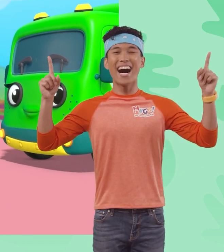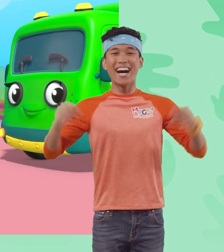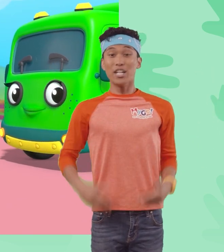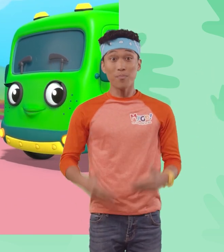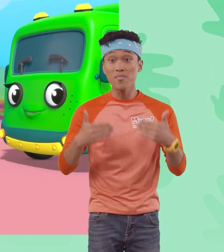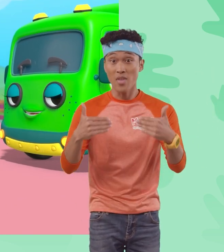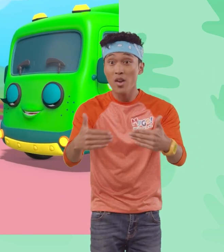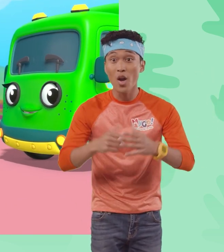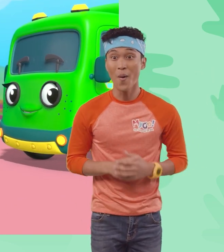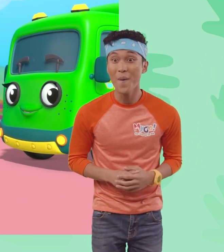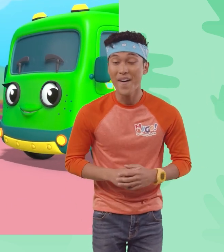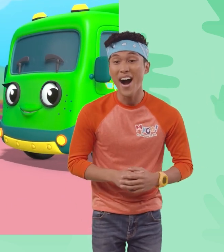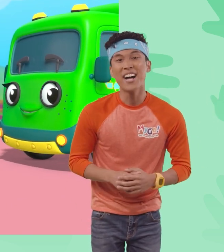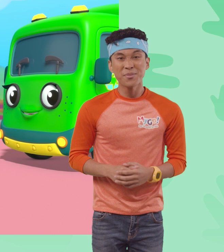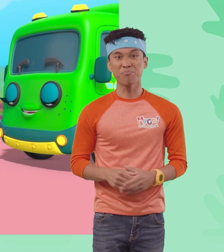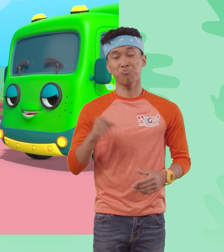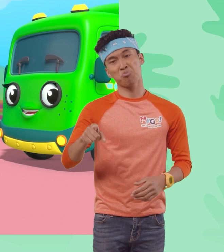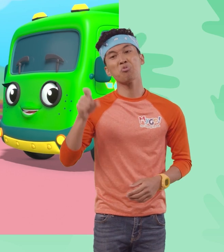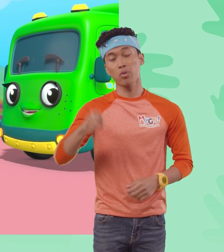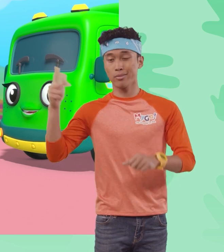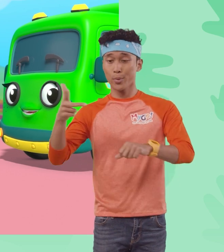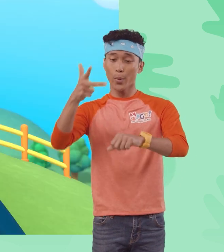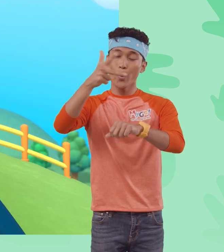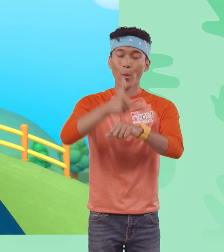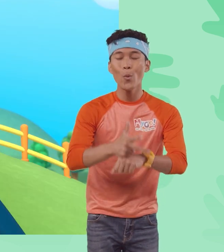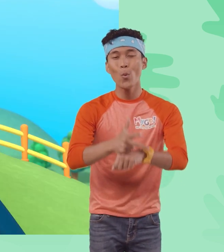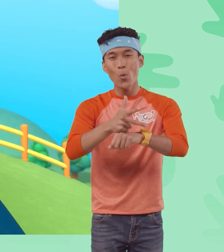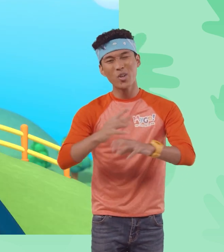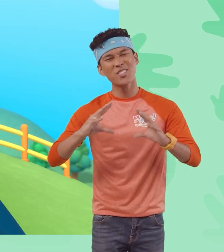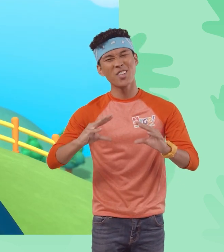There you go, Baby Truck. You should land softly this time.